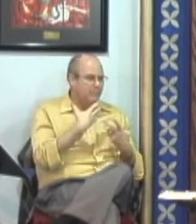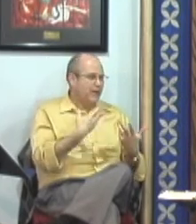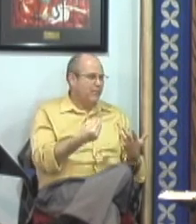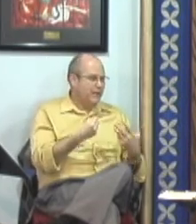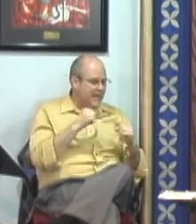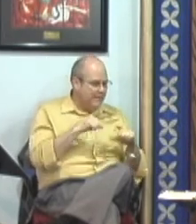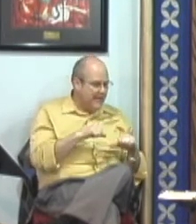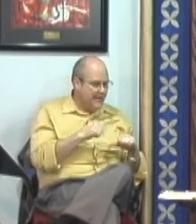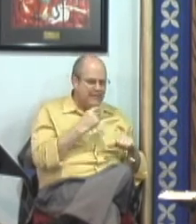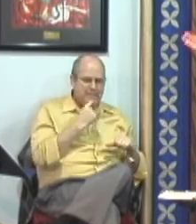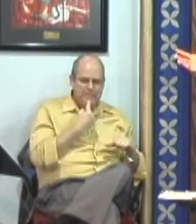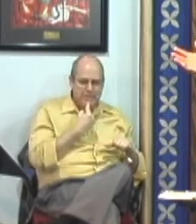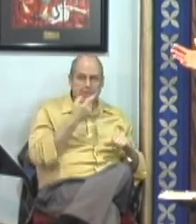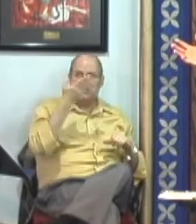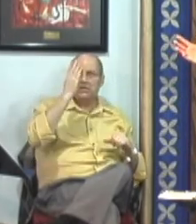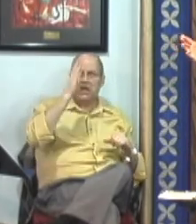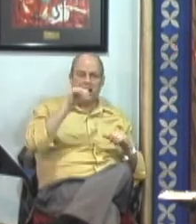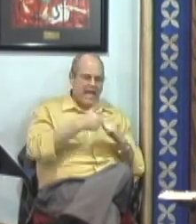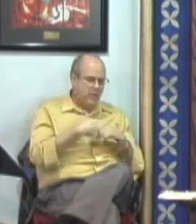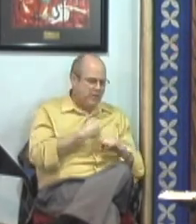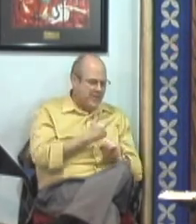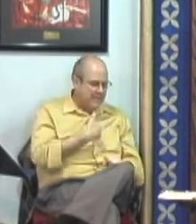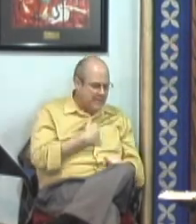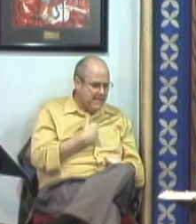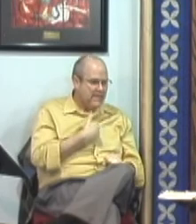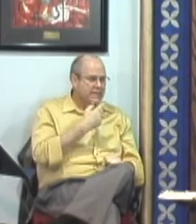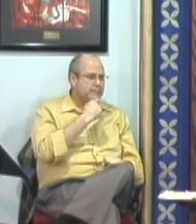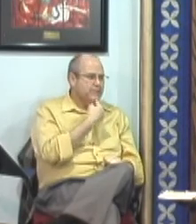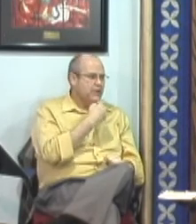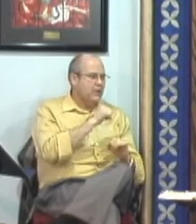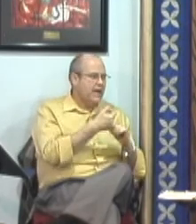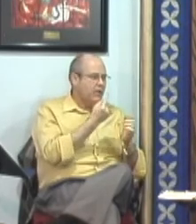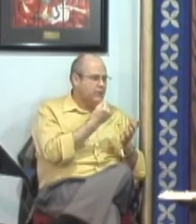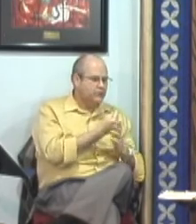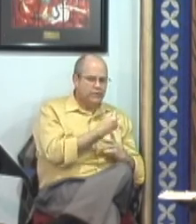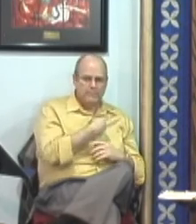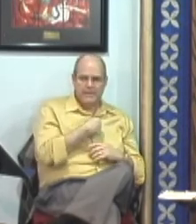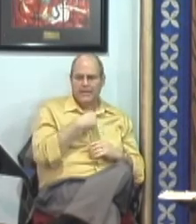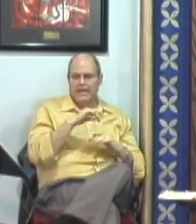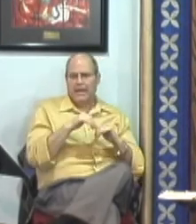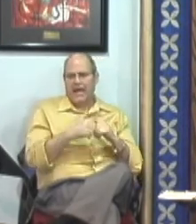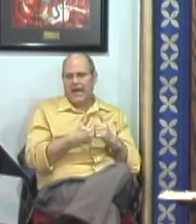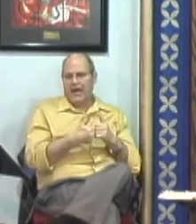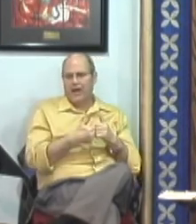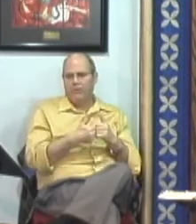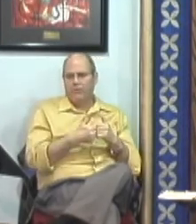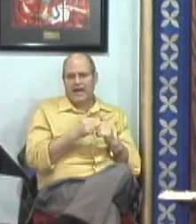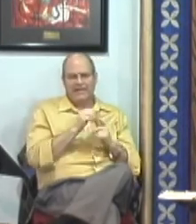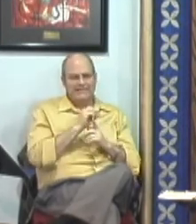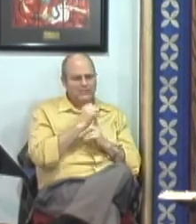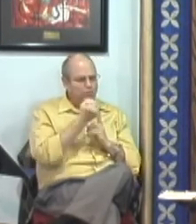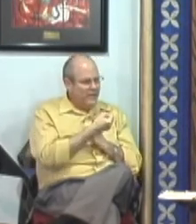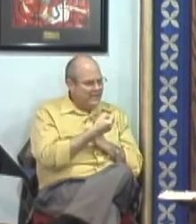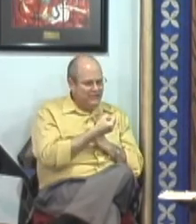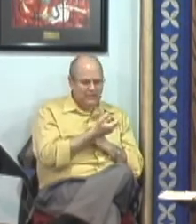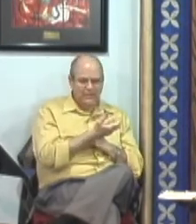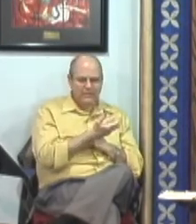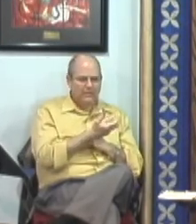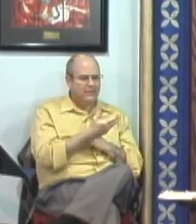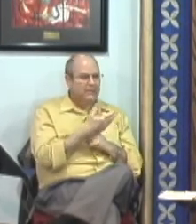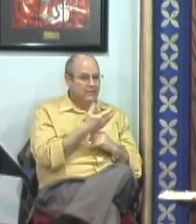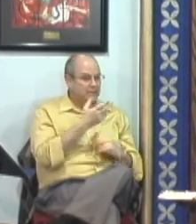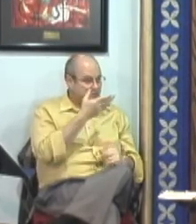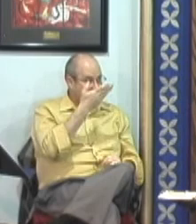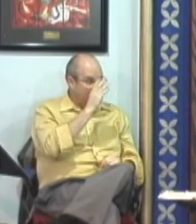abilities. Bitter toward God about the way he made me. Bitter toward people, how they treated me. Bitter toward my circumstances. Is that